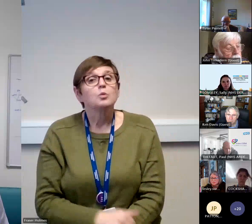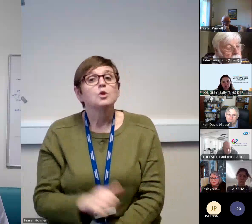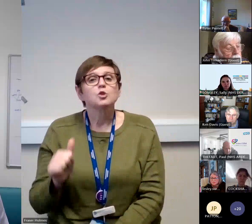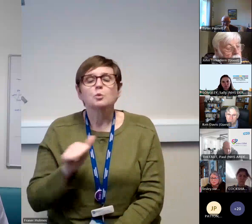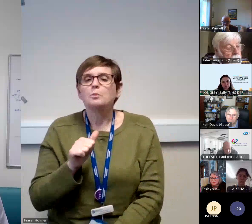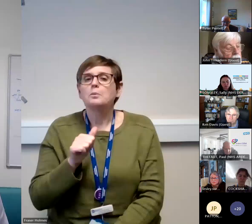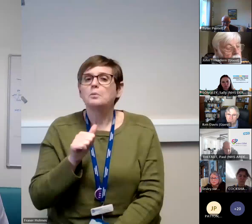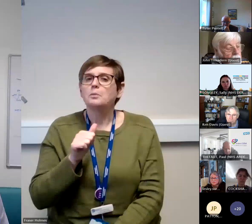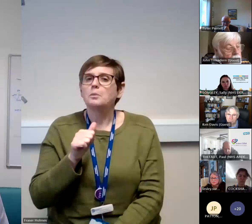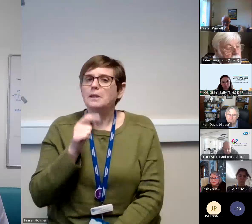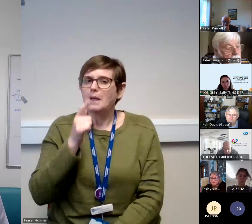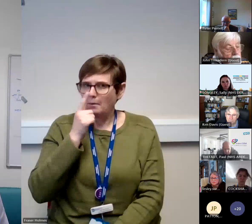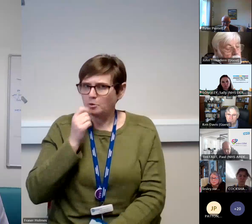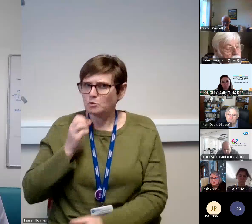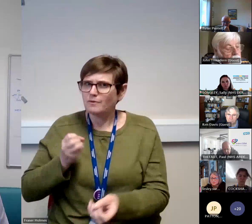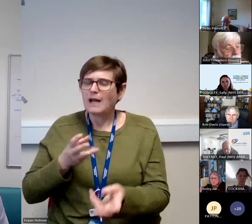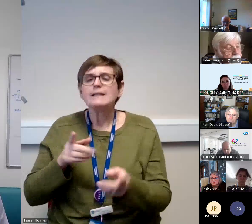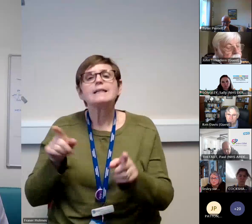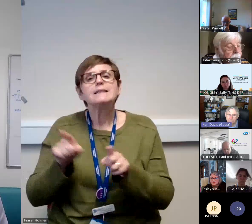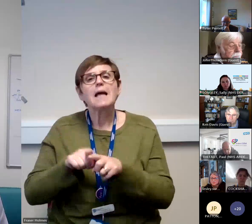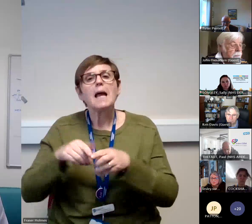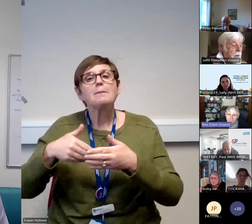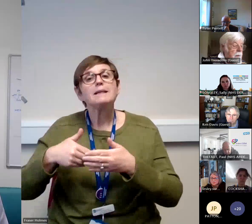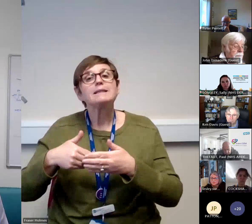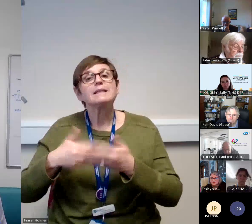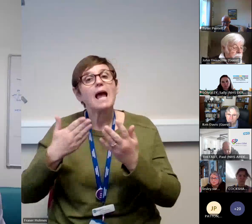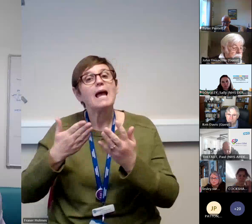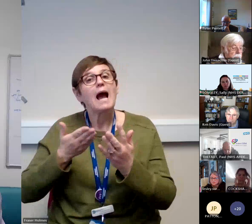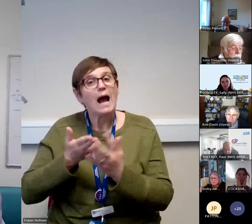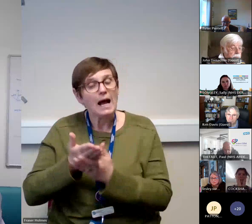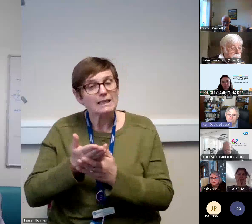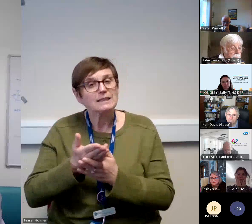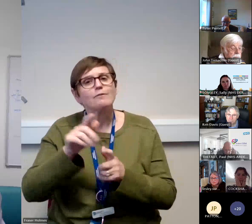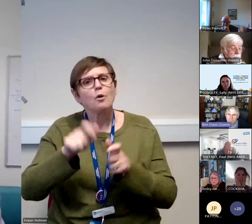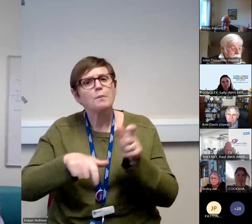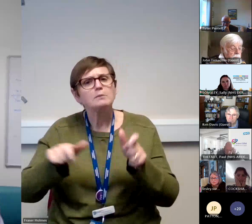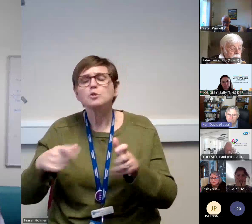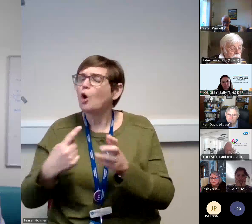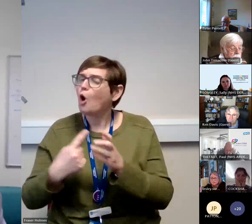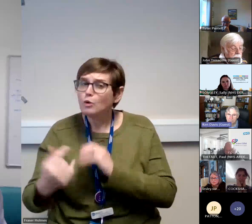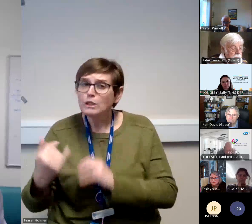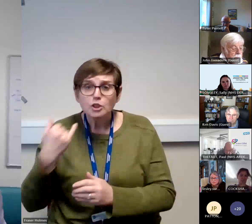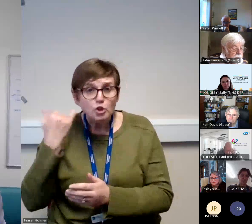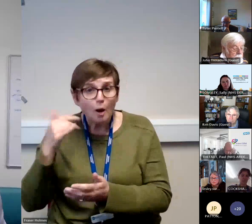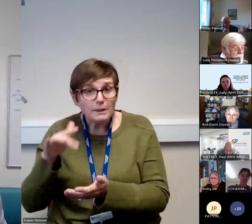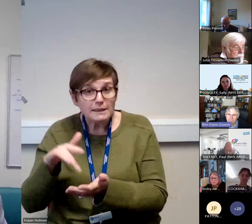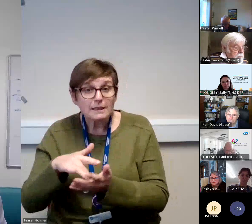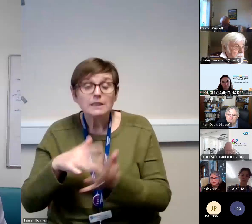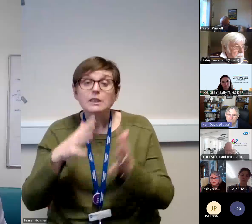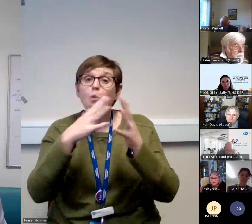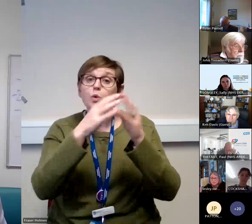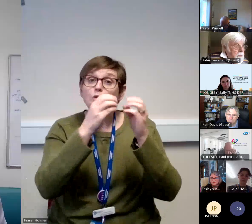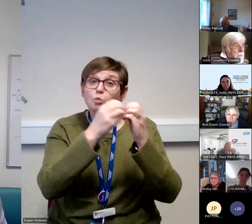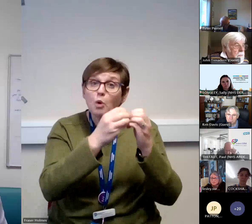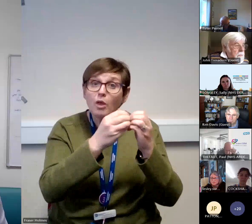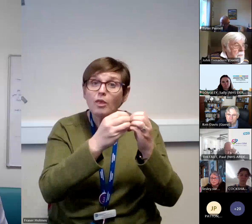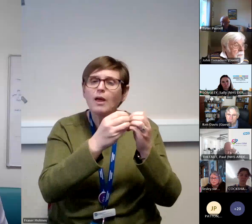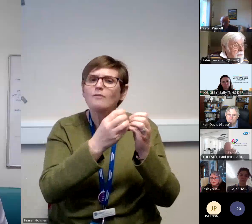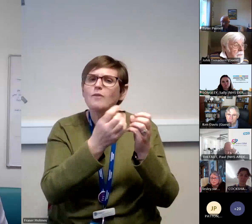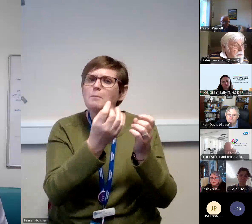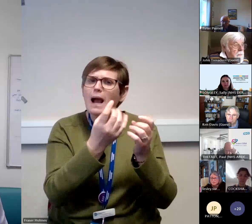provide same day open access for patients, and it's not just at Derby City. Again, at Whitworth, where there's a minor injuries unit, there